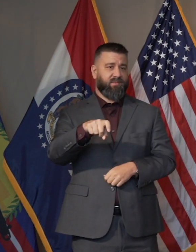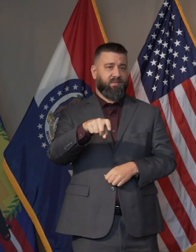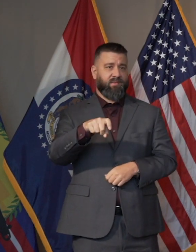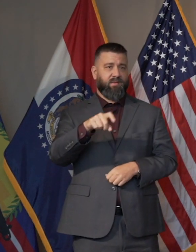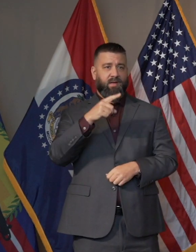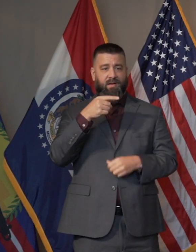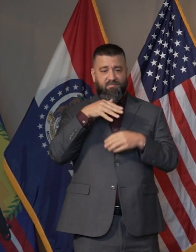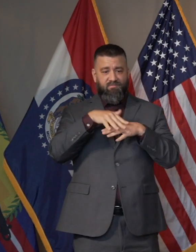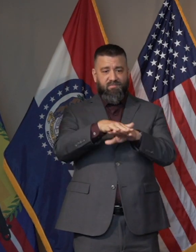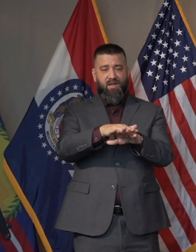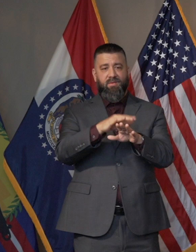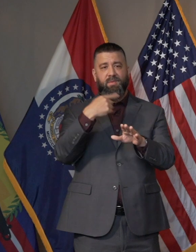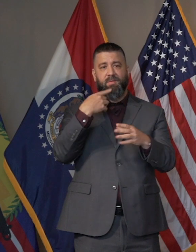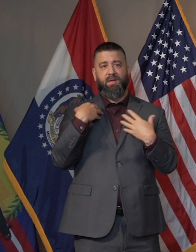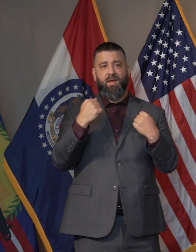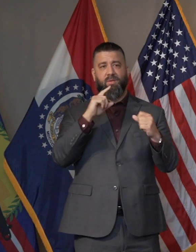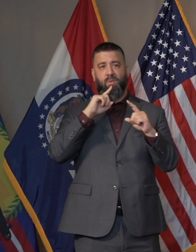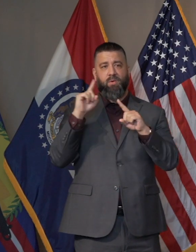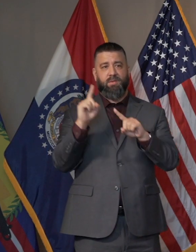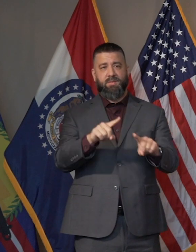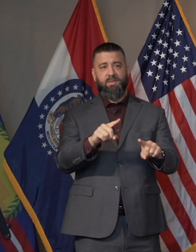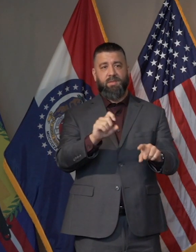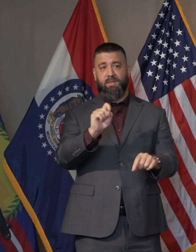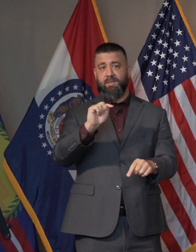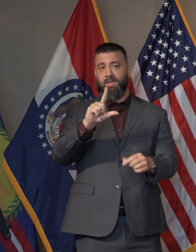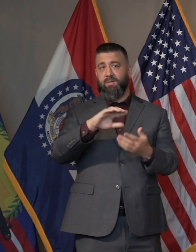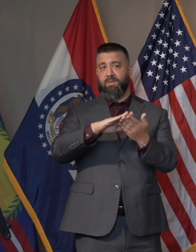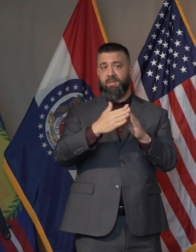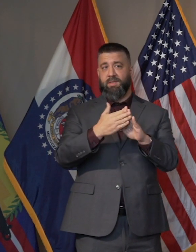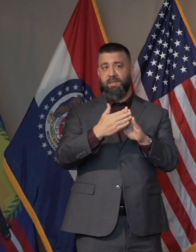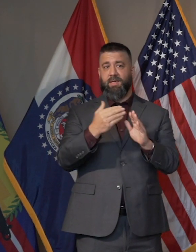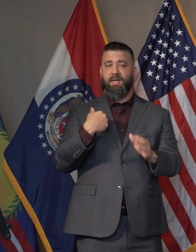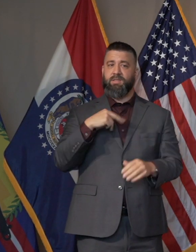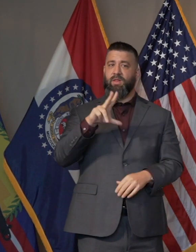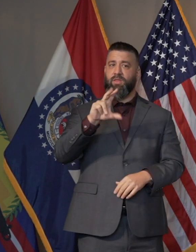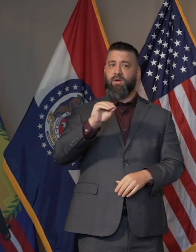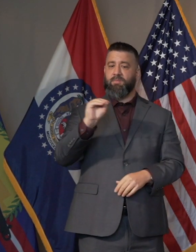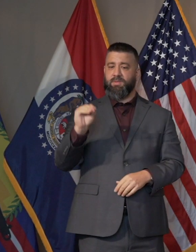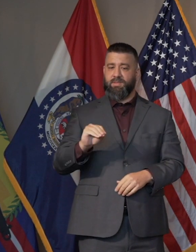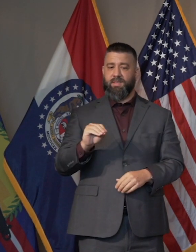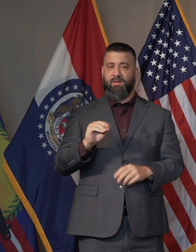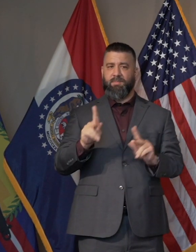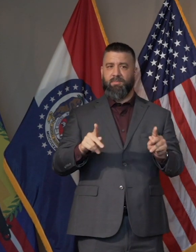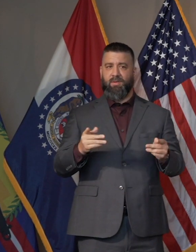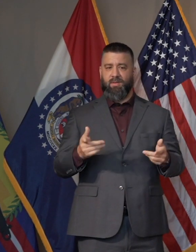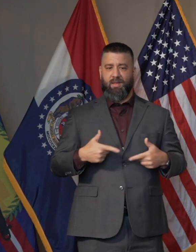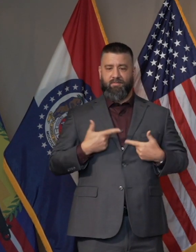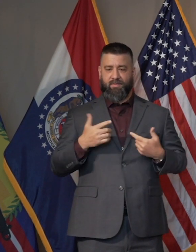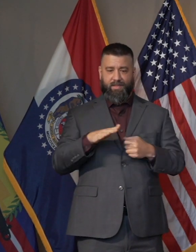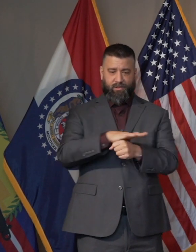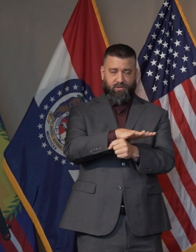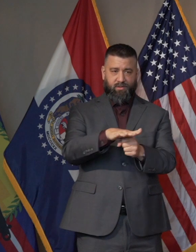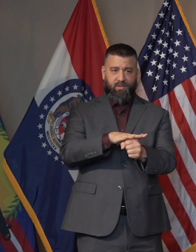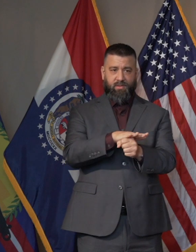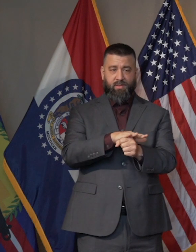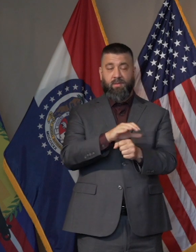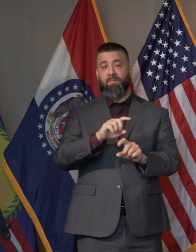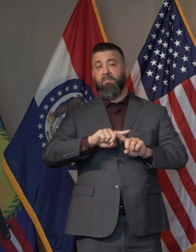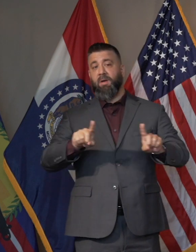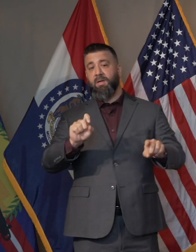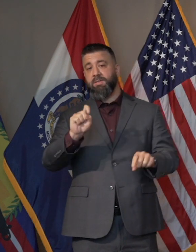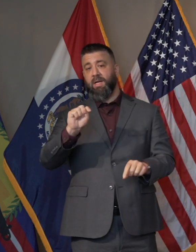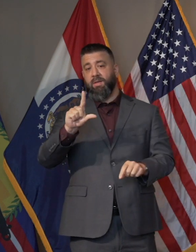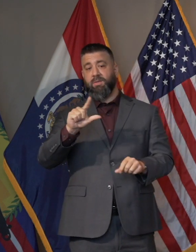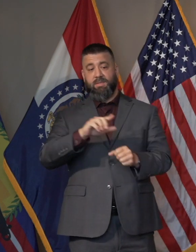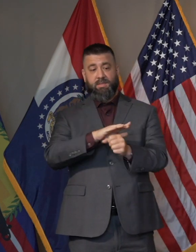compliance with public health orders. St. Louis City has 30% of our population. St. Louis County had the first case